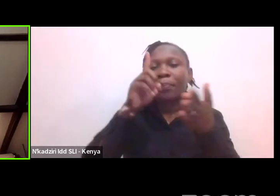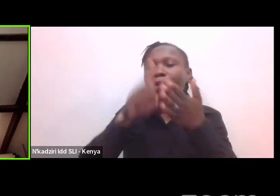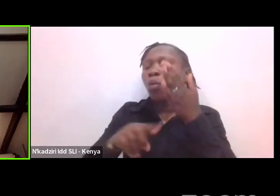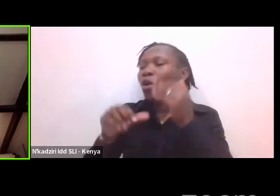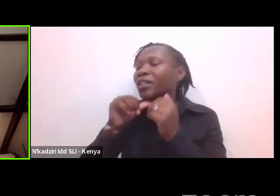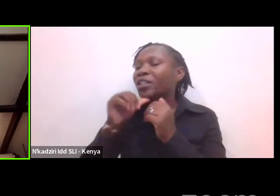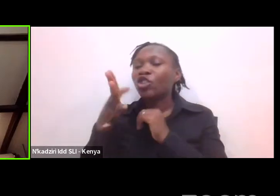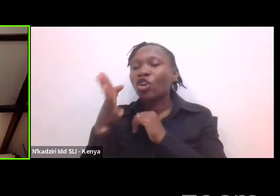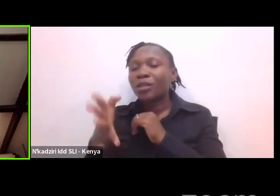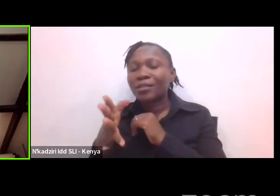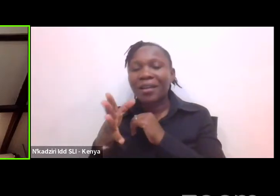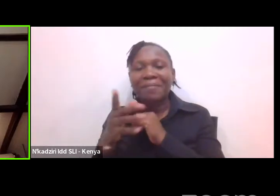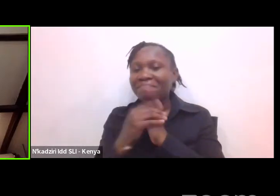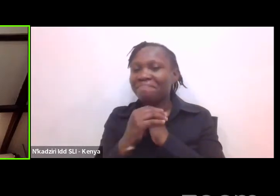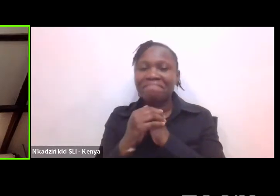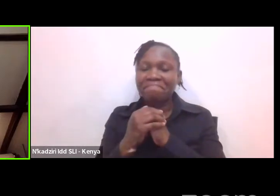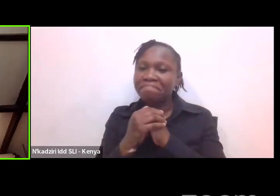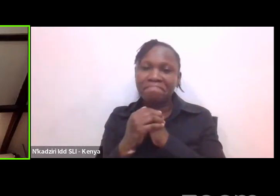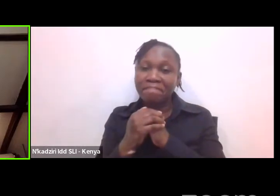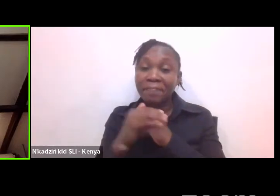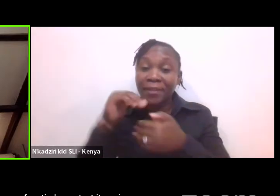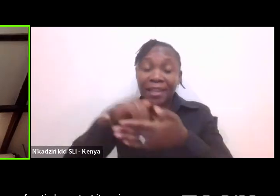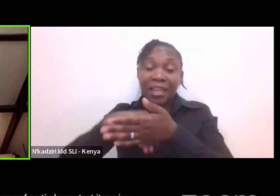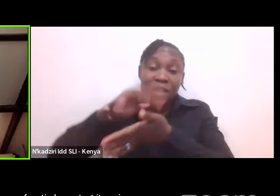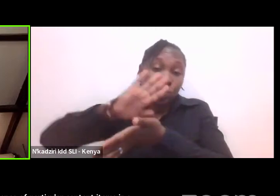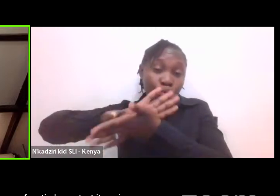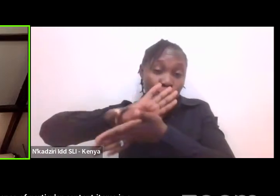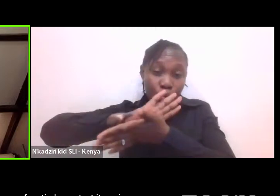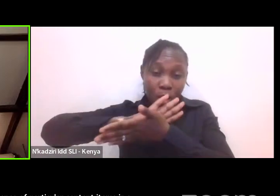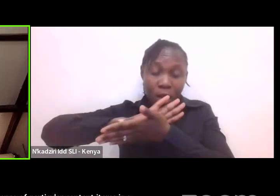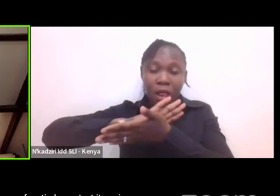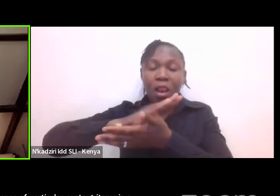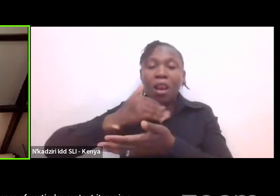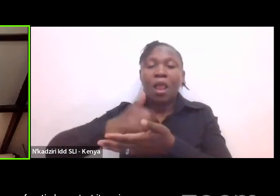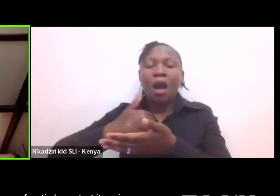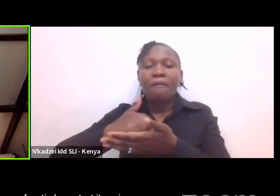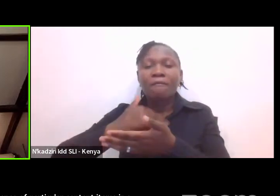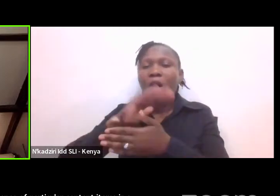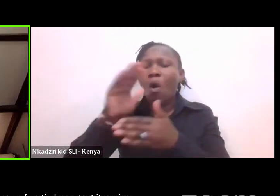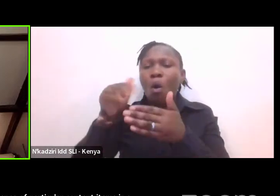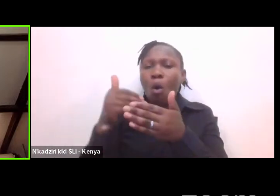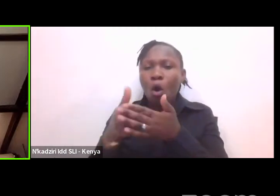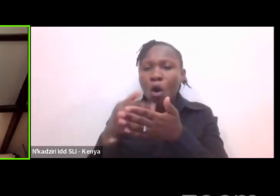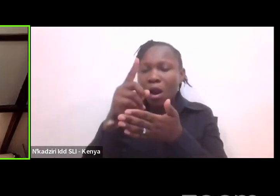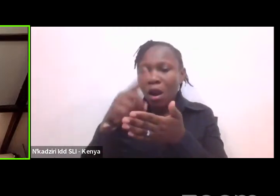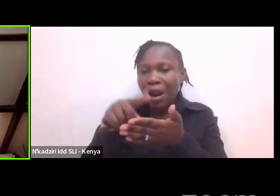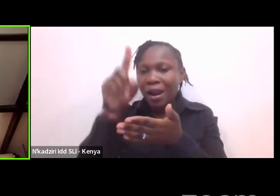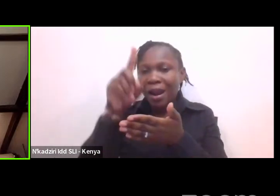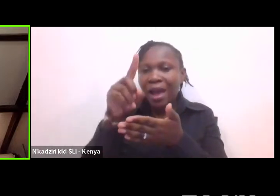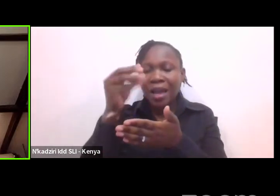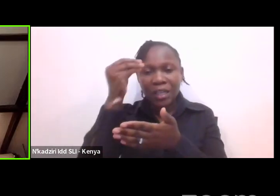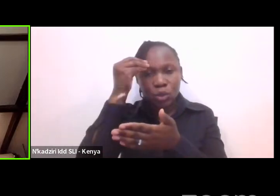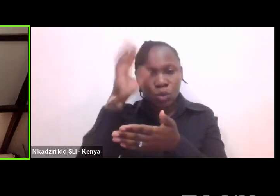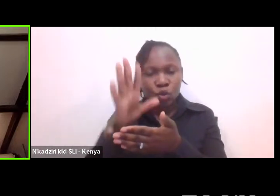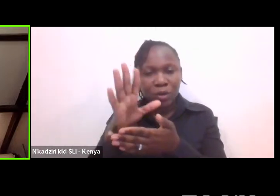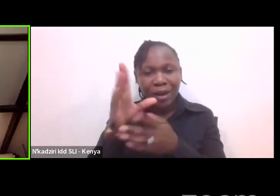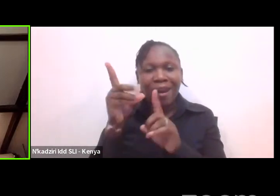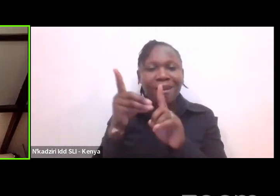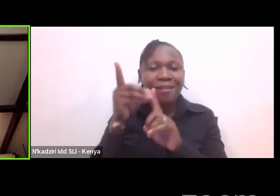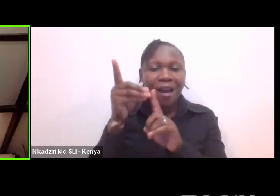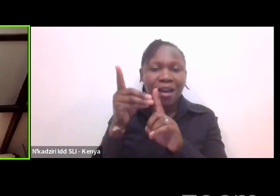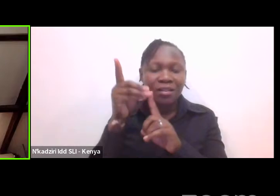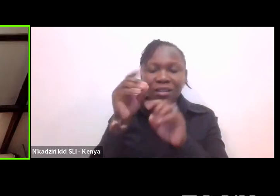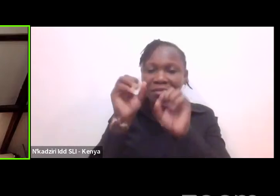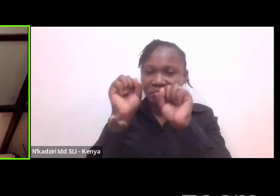curriculum. In school, we have all the relevant student data. So now is the moment